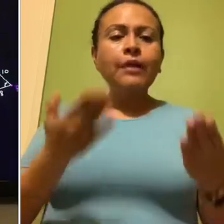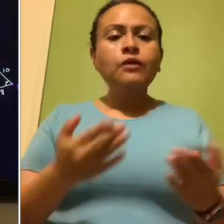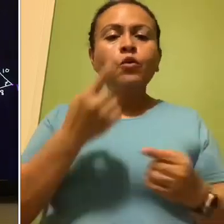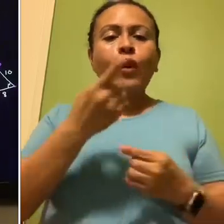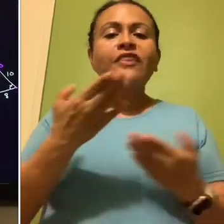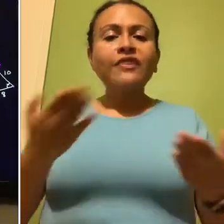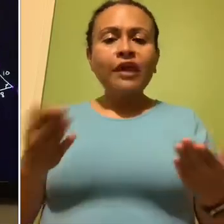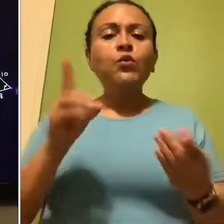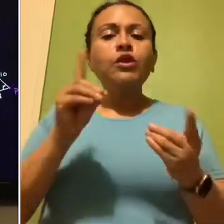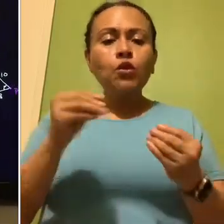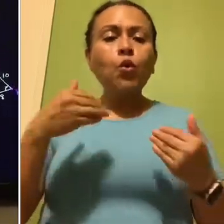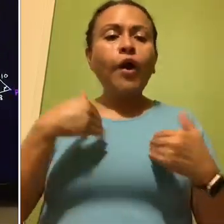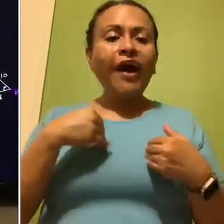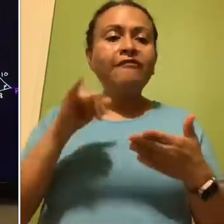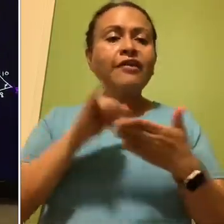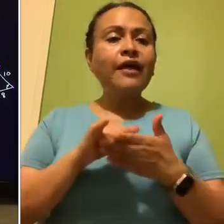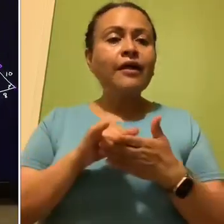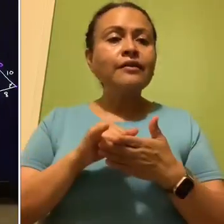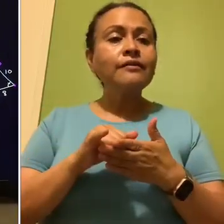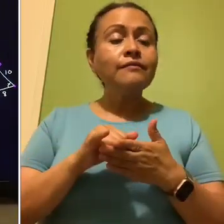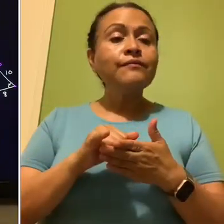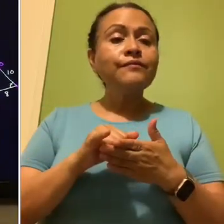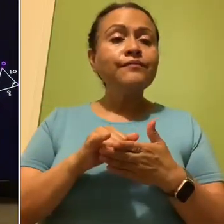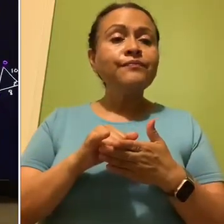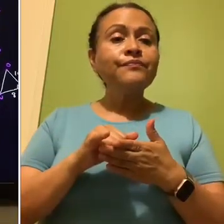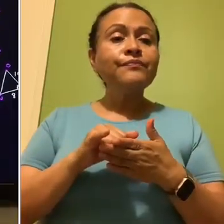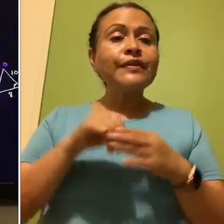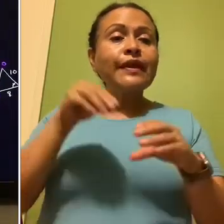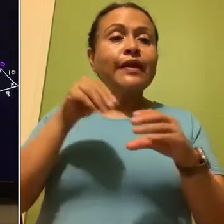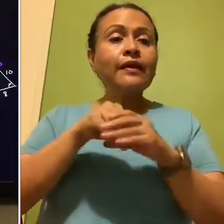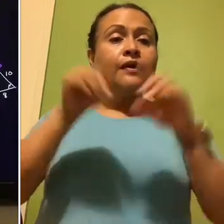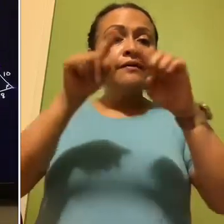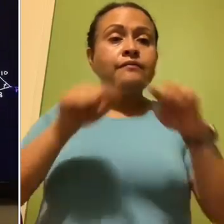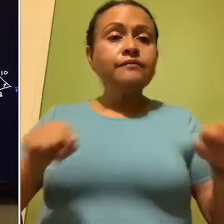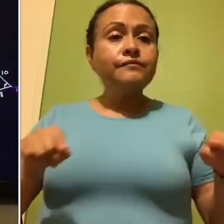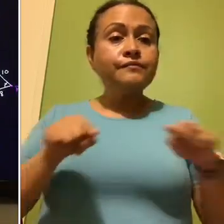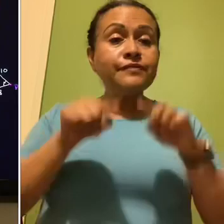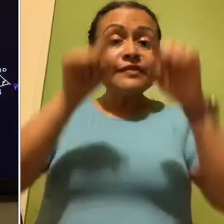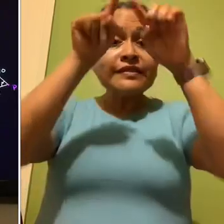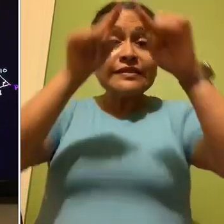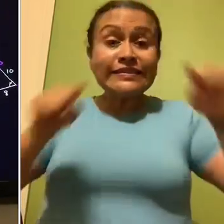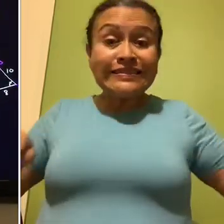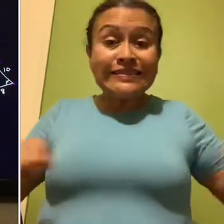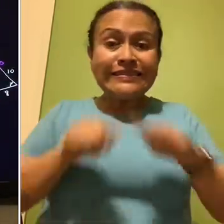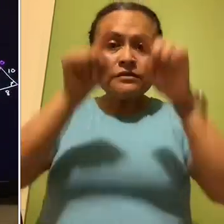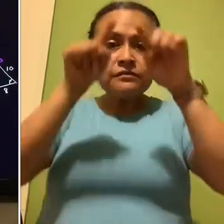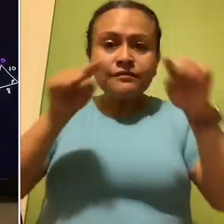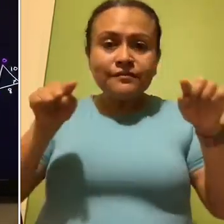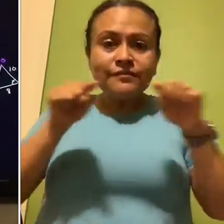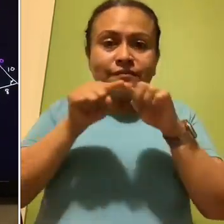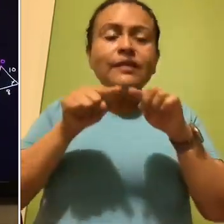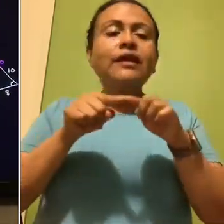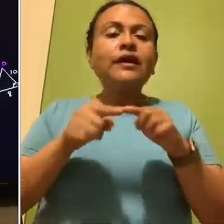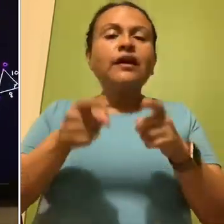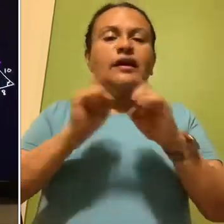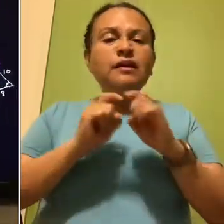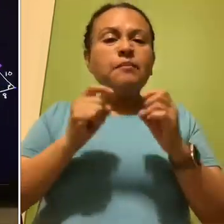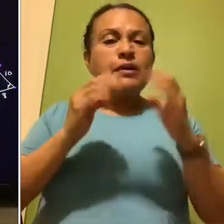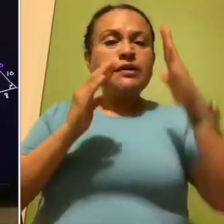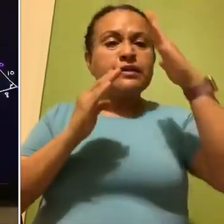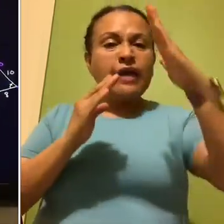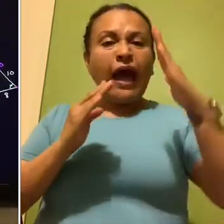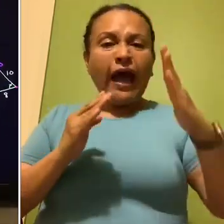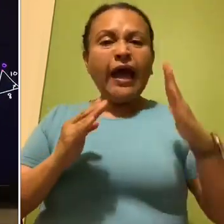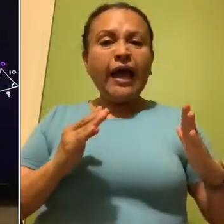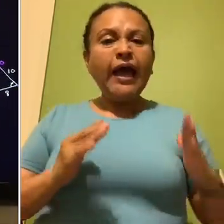parallel. One thing we do have is that we have this angle right here that's common to the inner triangle and to the outer triangle. And they've given us a